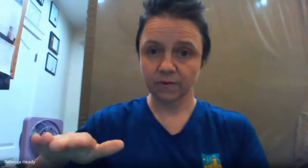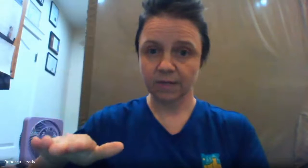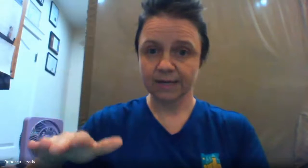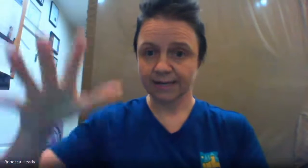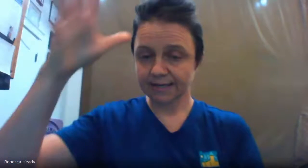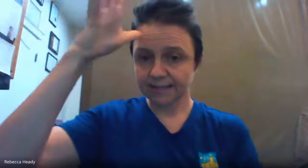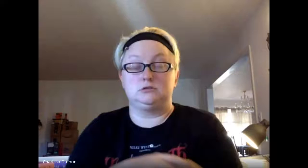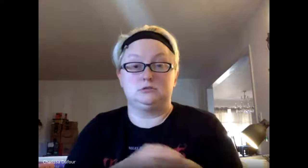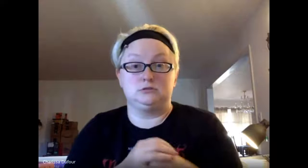dad,